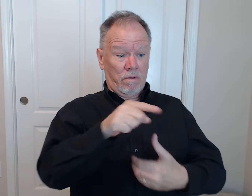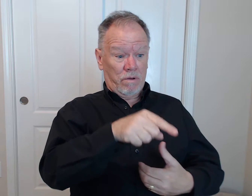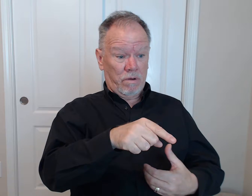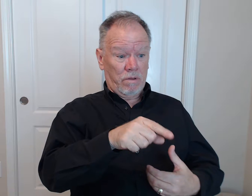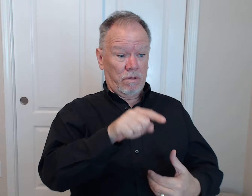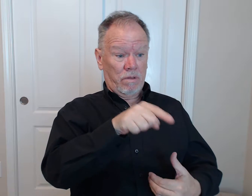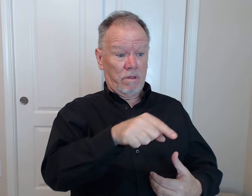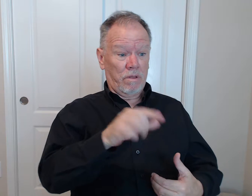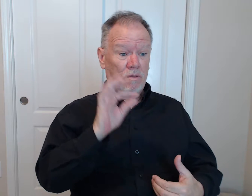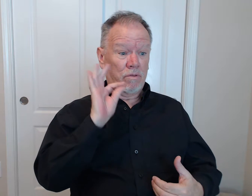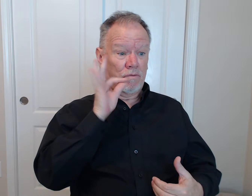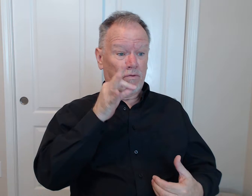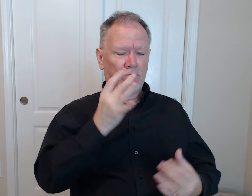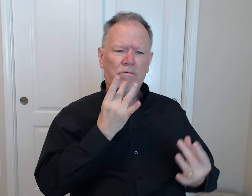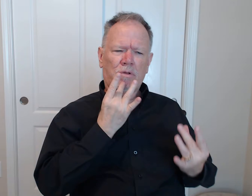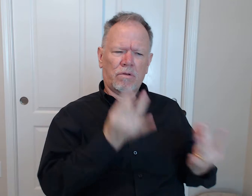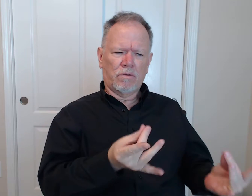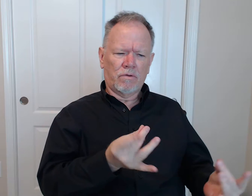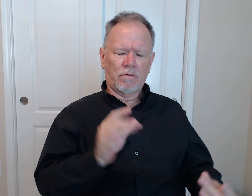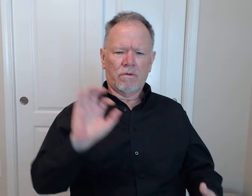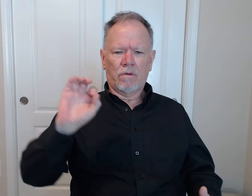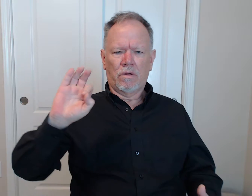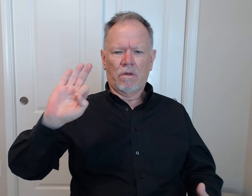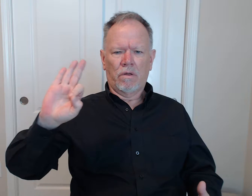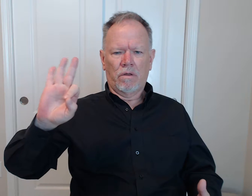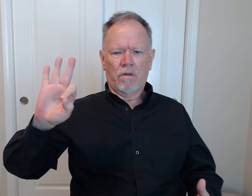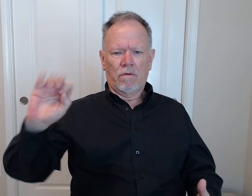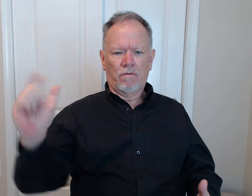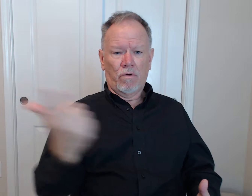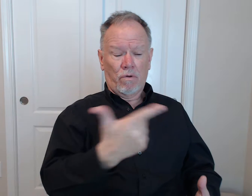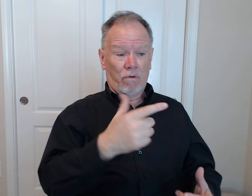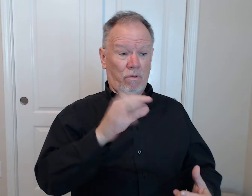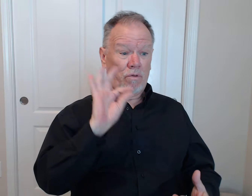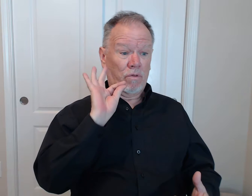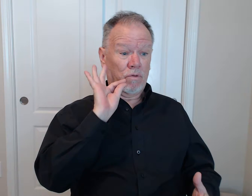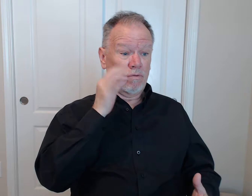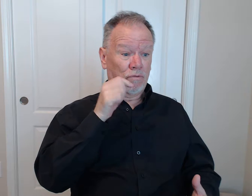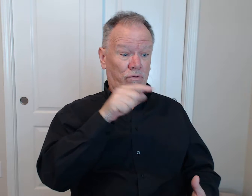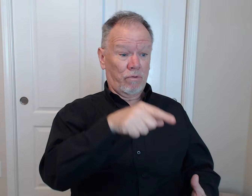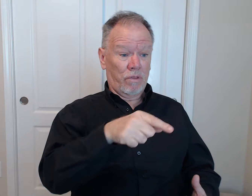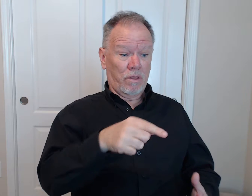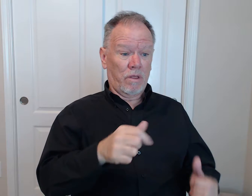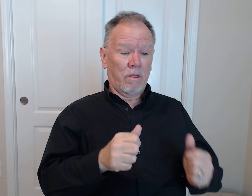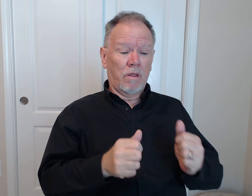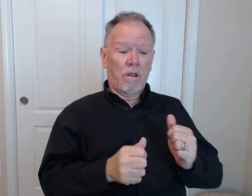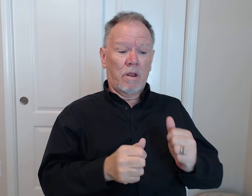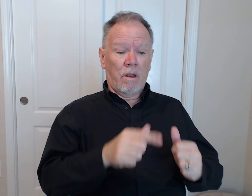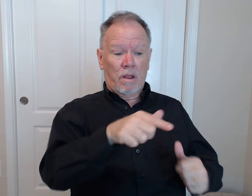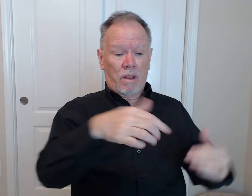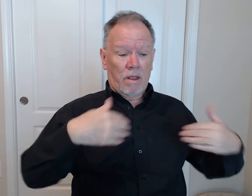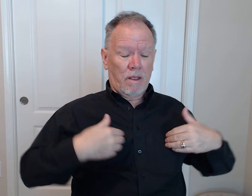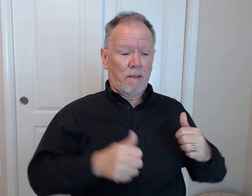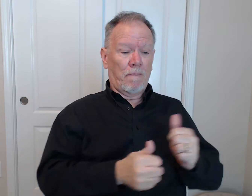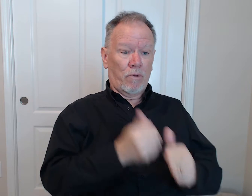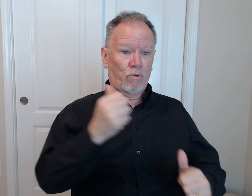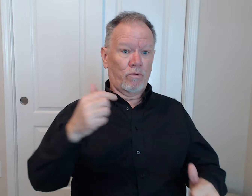fattiest of all the fruits. Probably didn't even think it was a fruit even created. So let's say I have 3